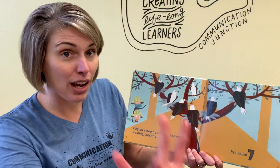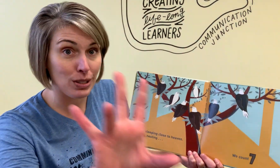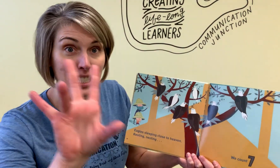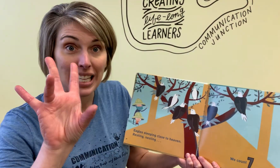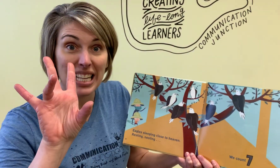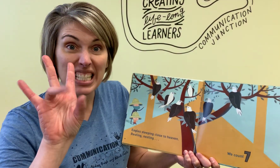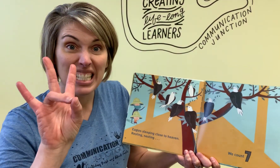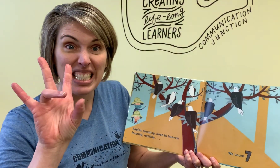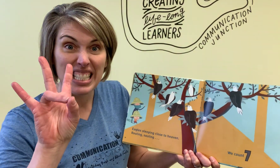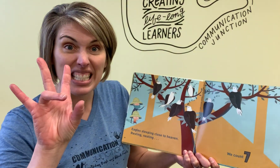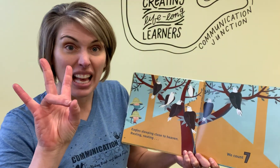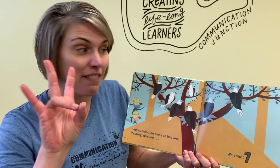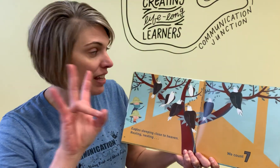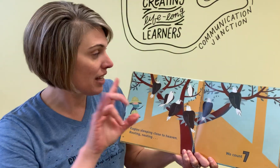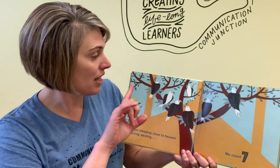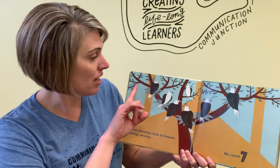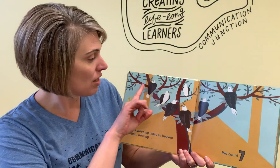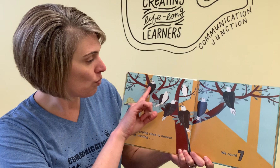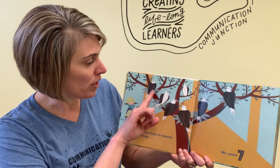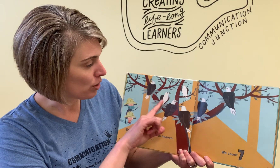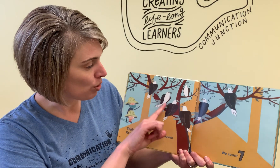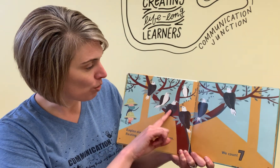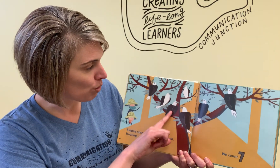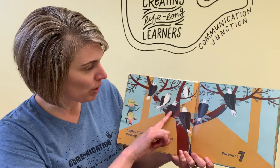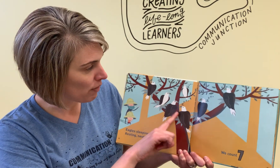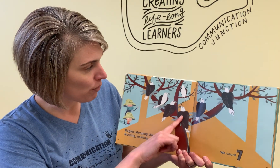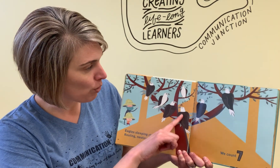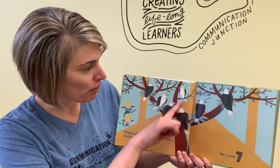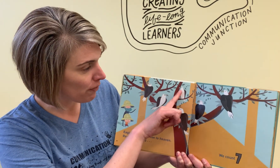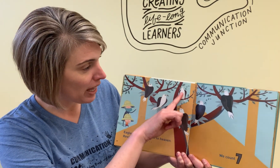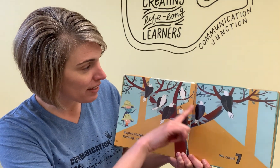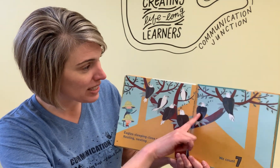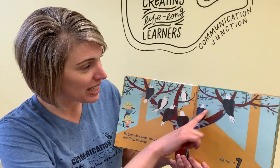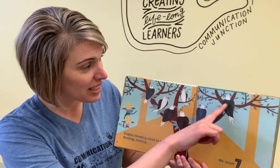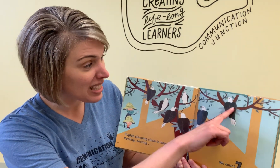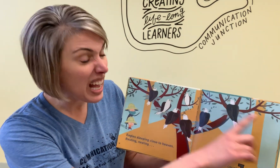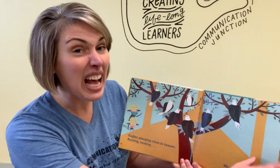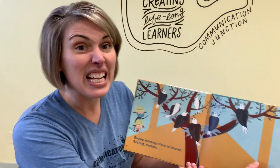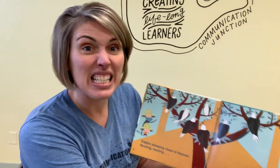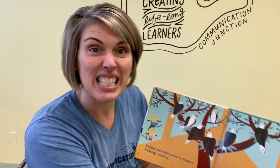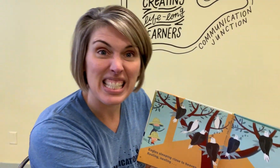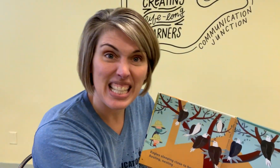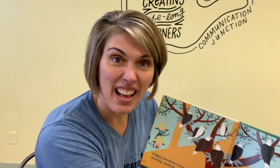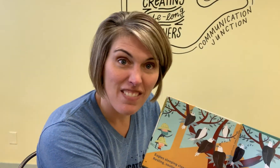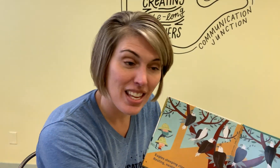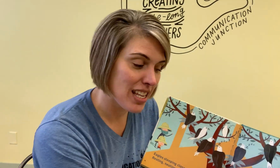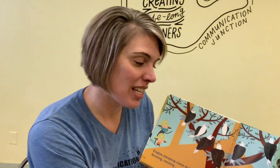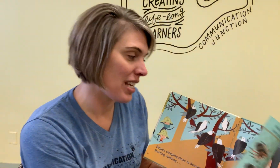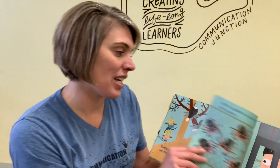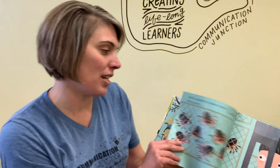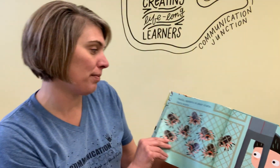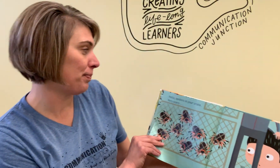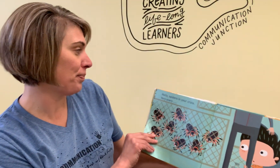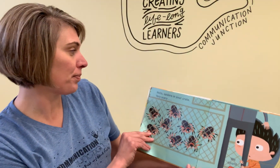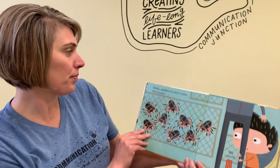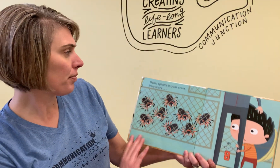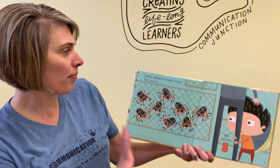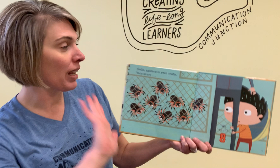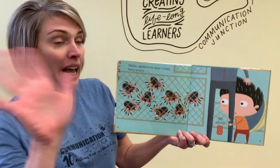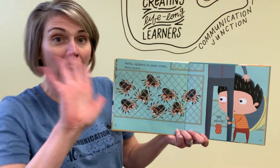count 7. 1, 2, 3, 4, 5, 6, 7.